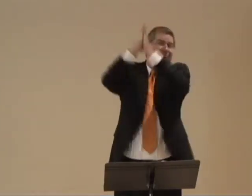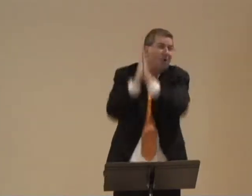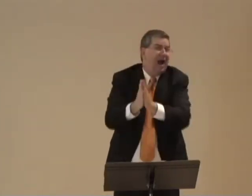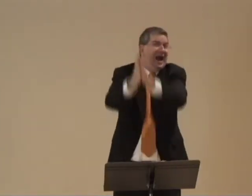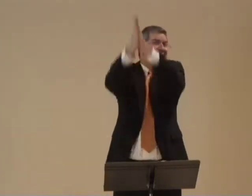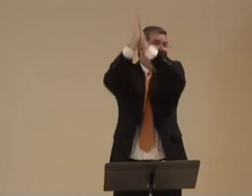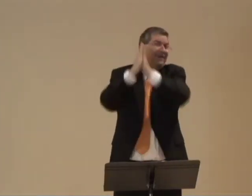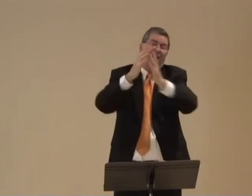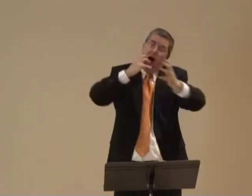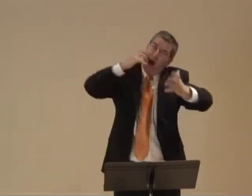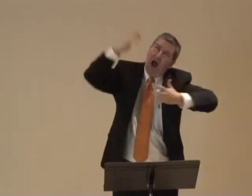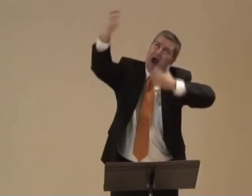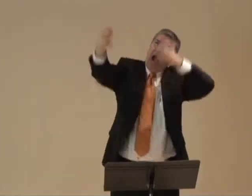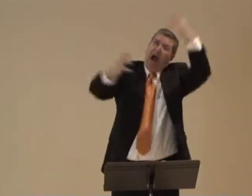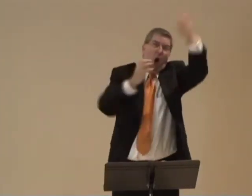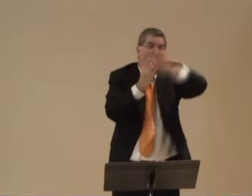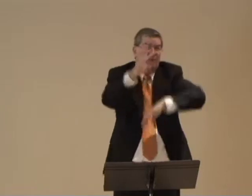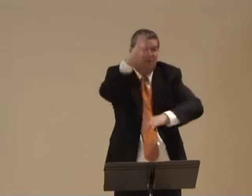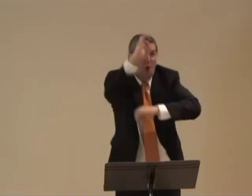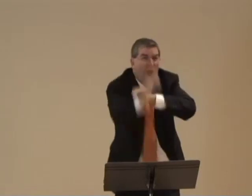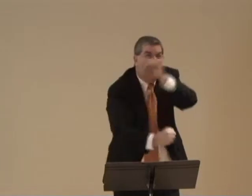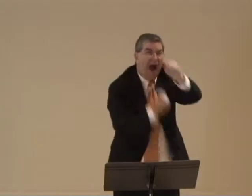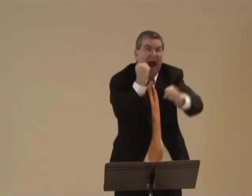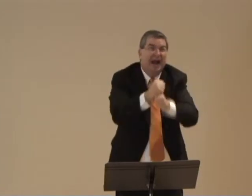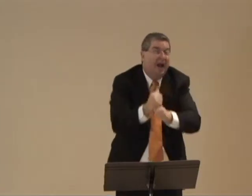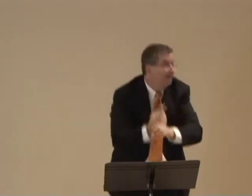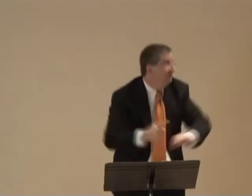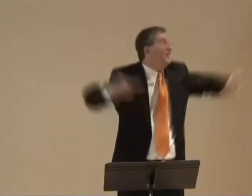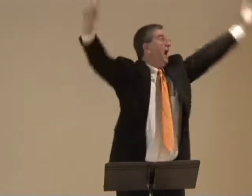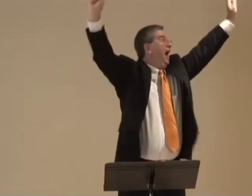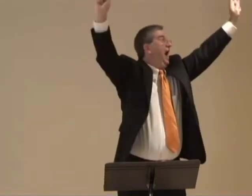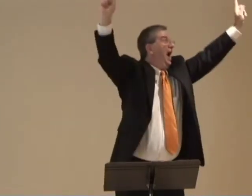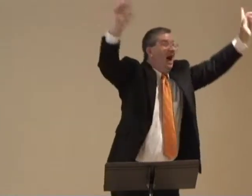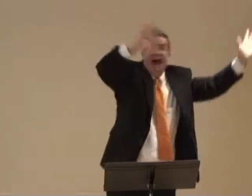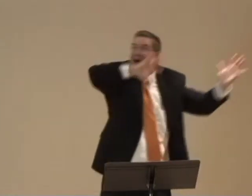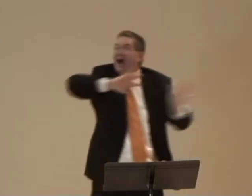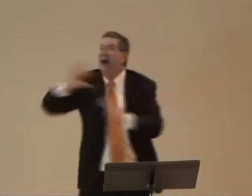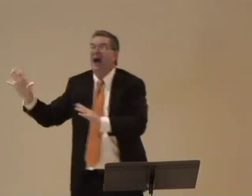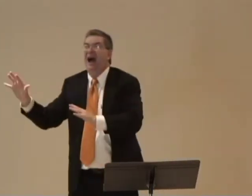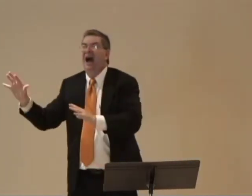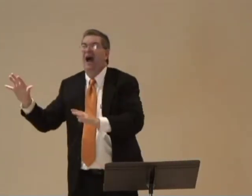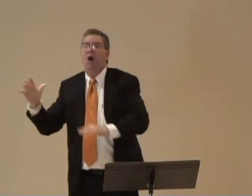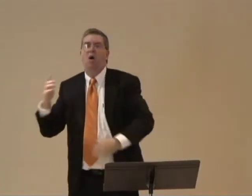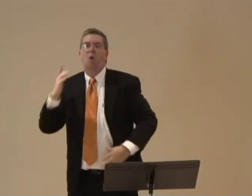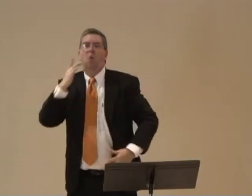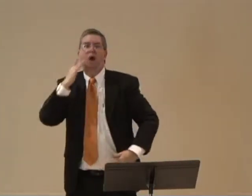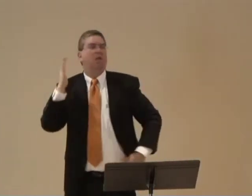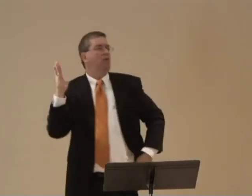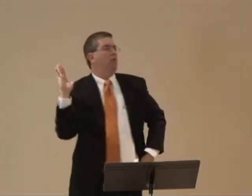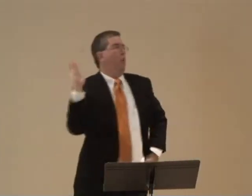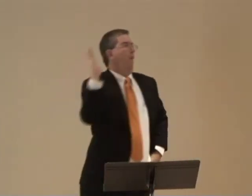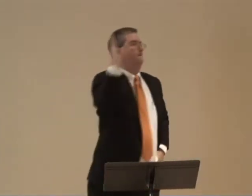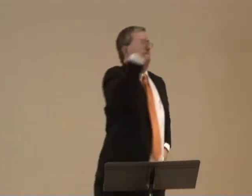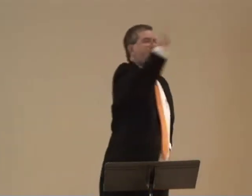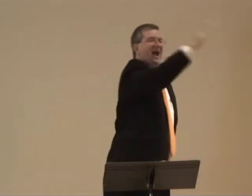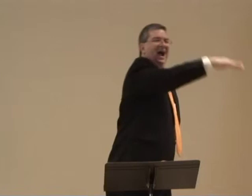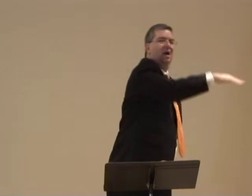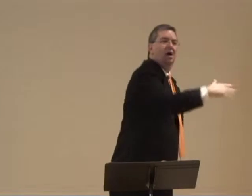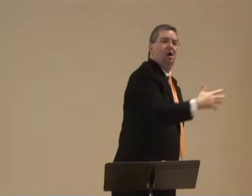And that's what we're seeing here. They're crying, they cried out to God to be set free.